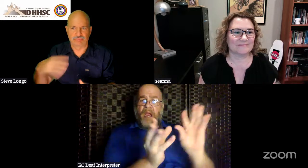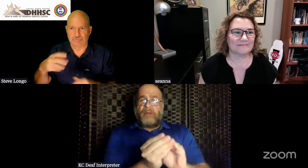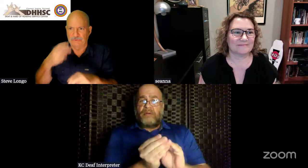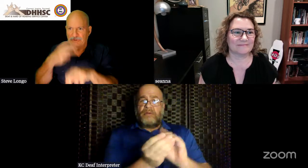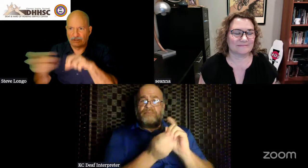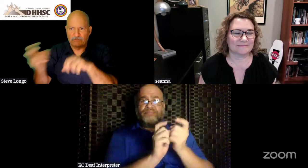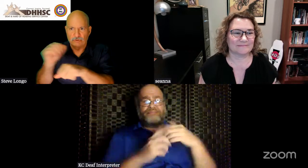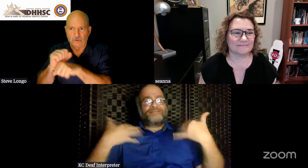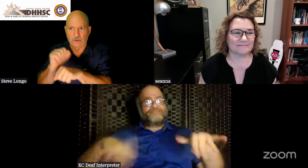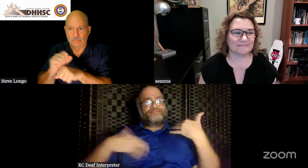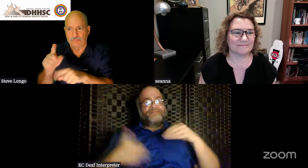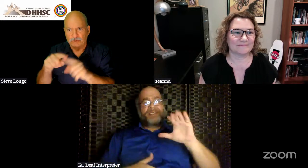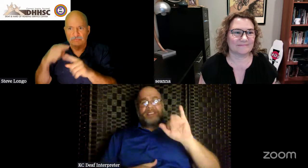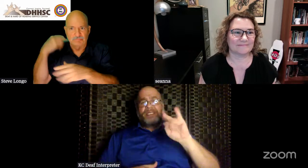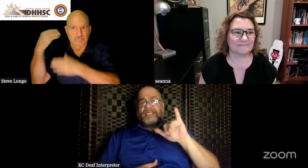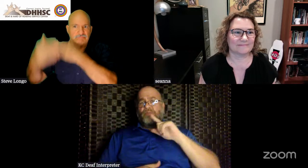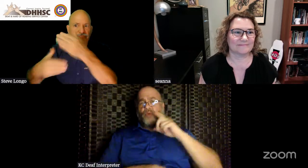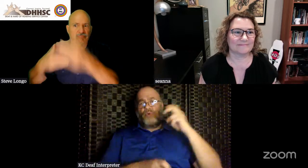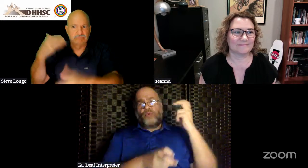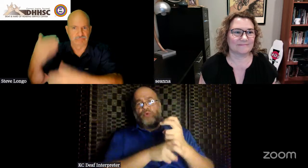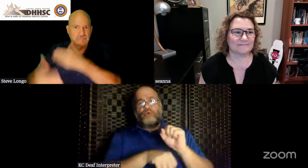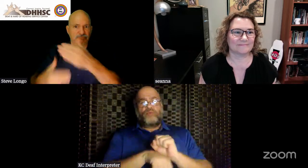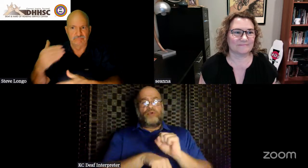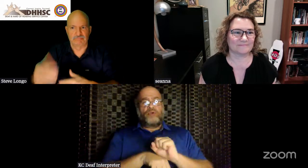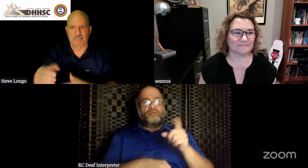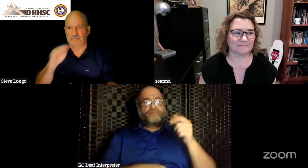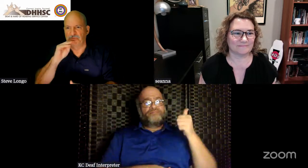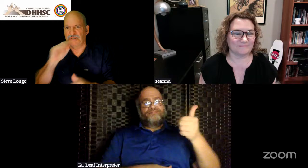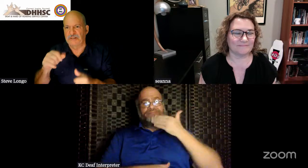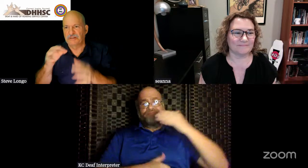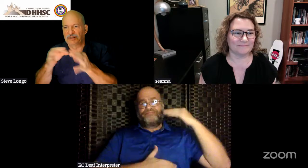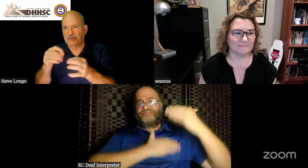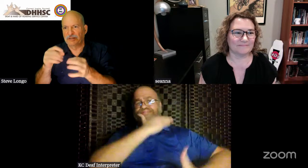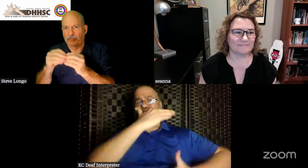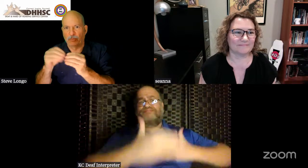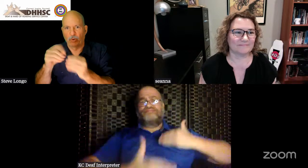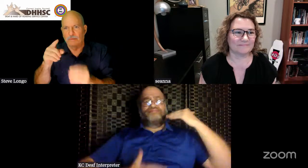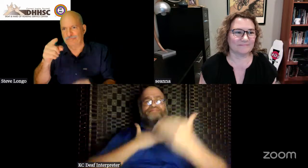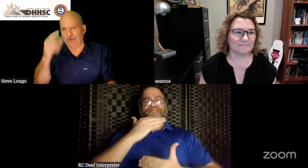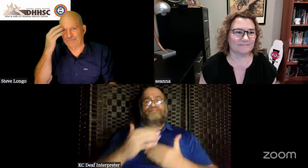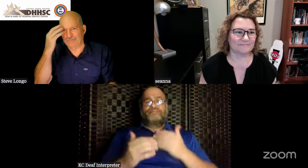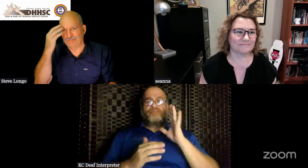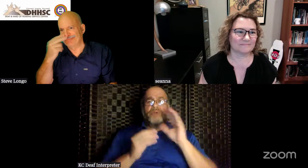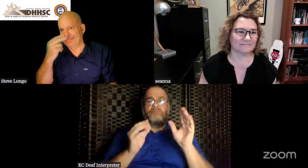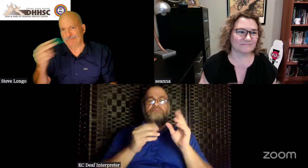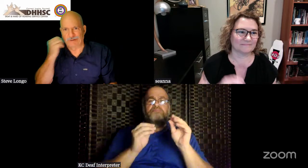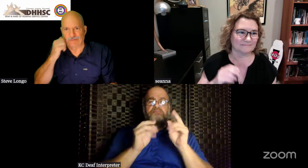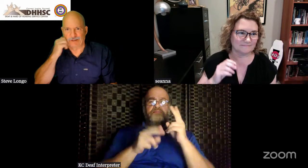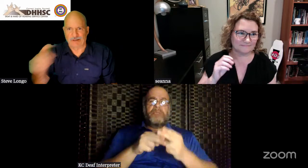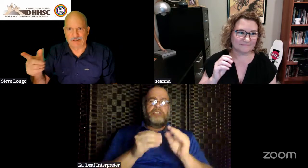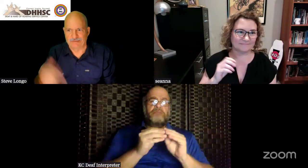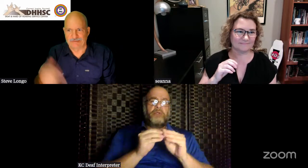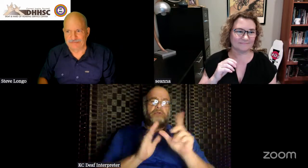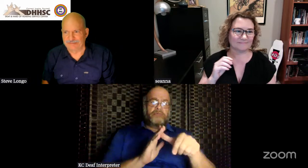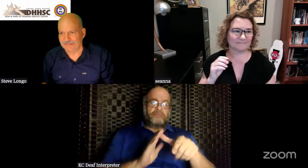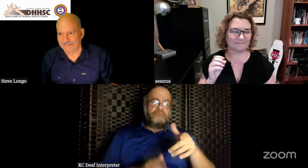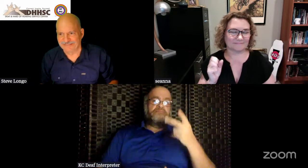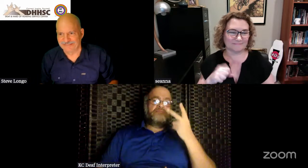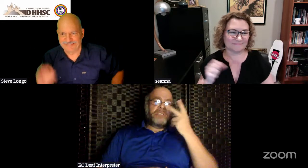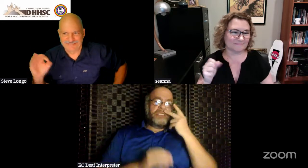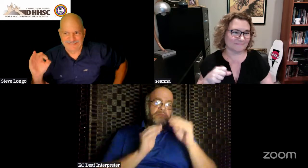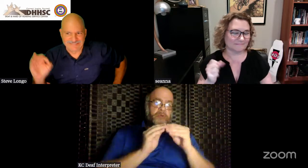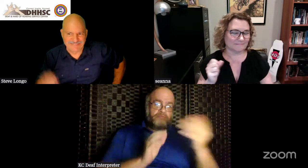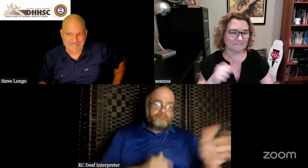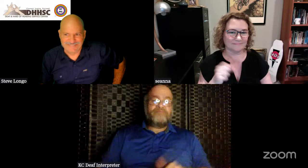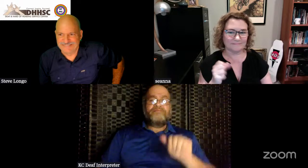workload considerably. And so we are able to catch up a little bit easier. So thank you, Cindy. Cindy's been doing a great